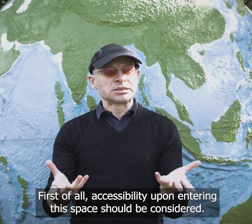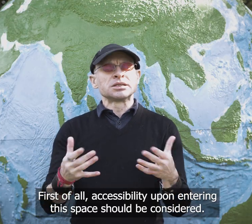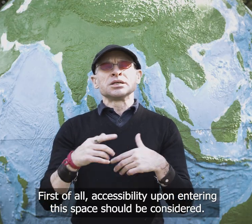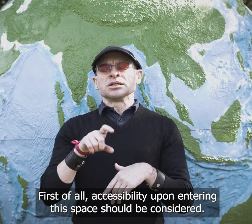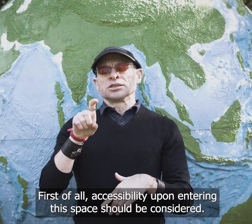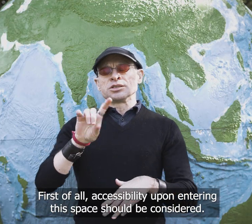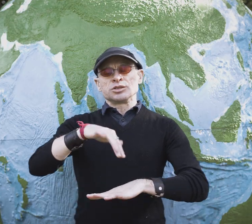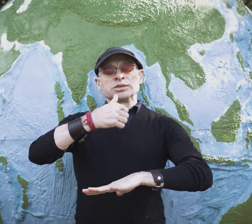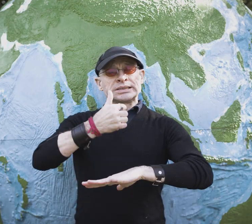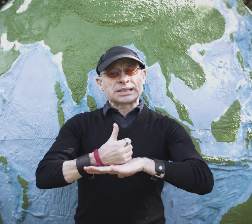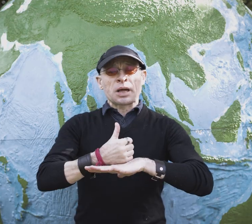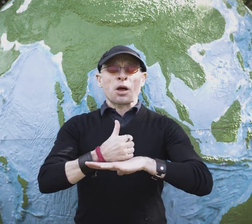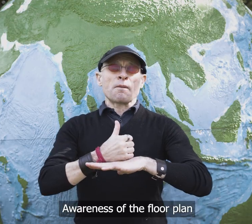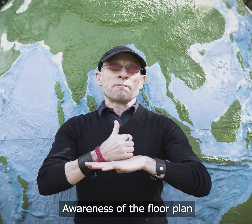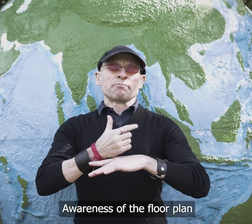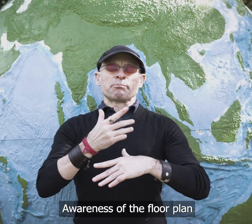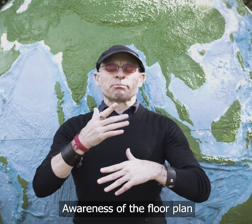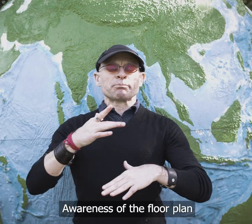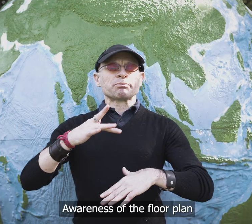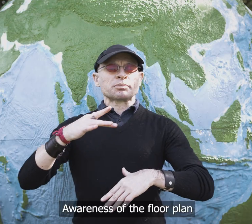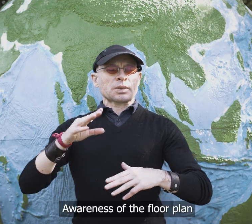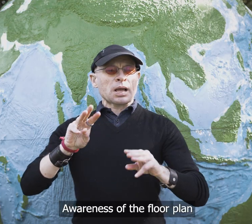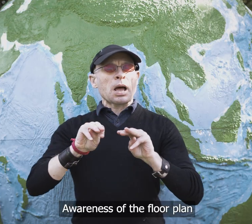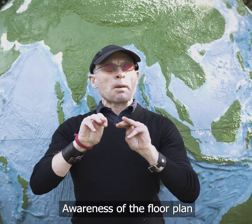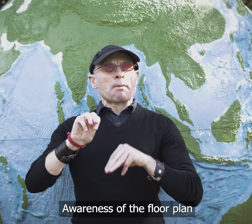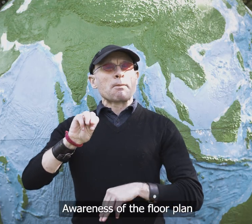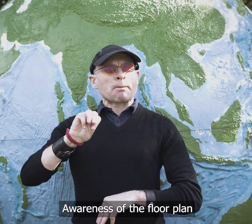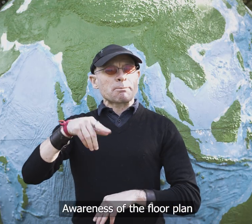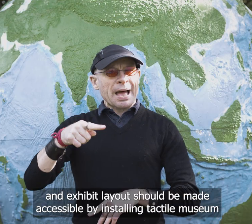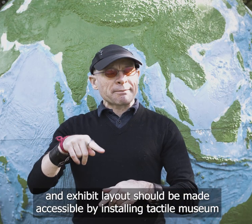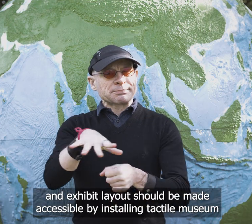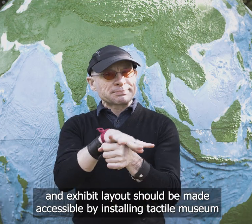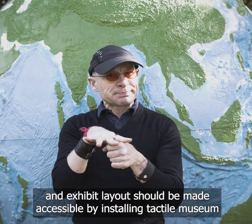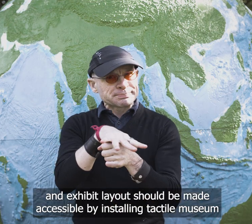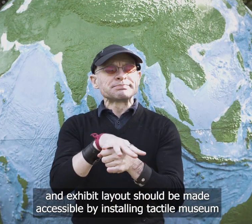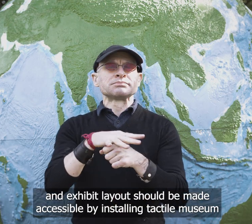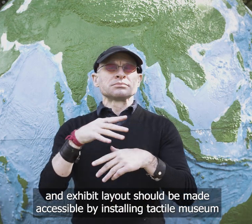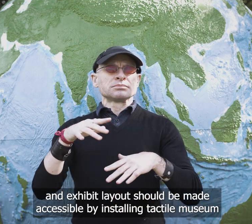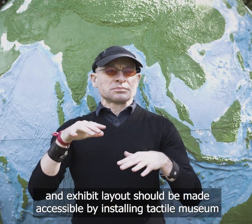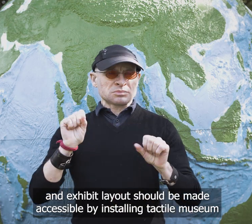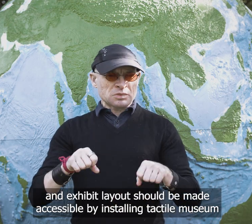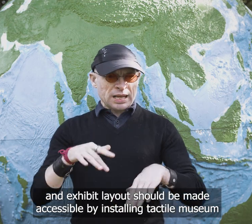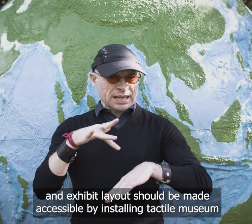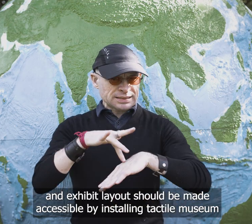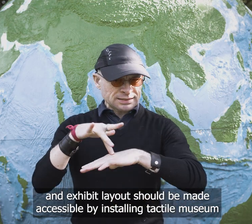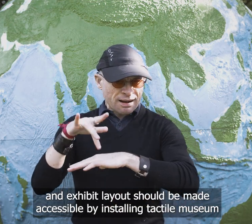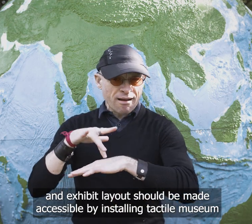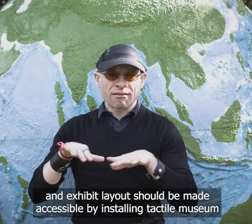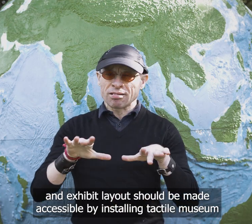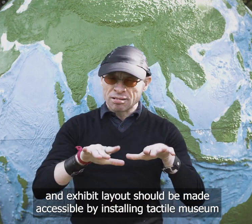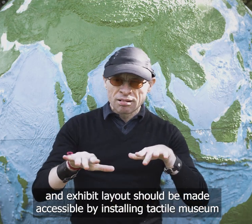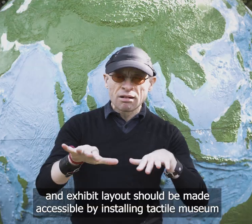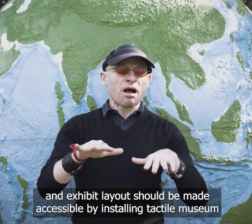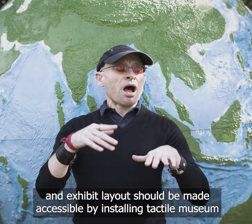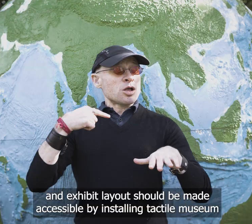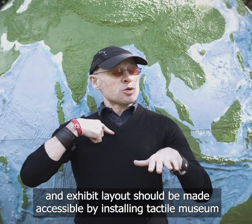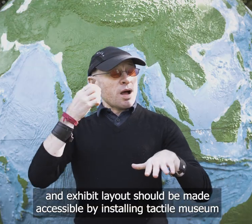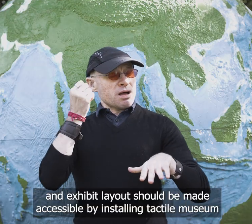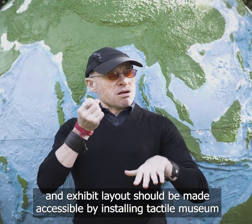considered. Awareness of the floor plan and exhibit layout should be made accessible by